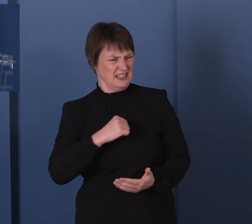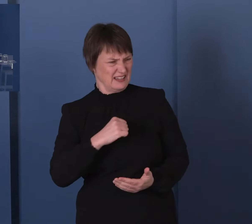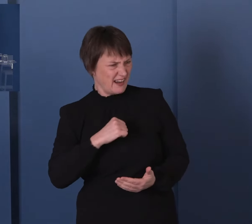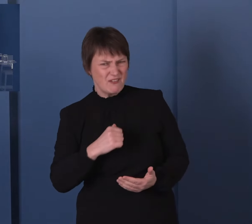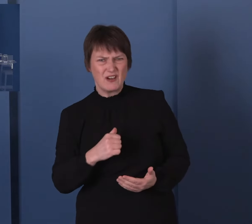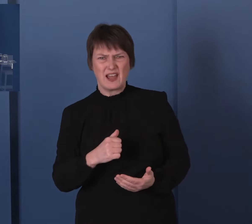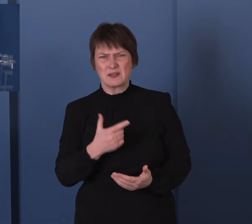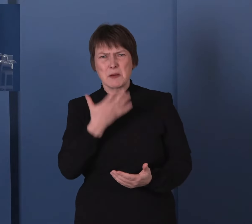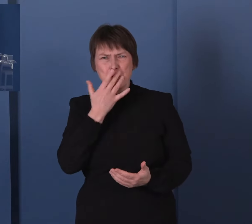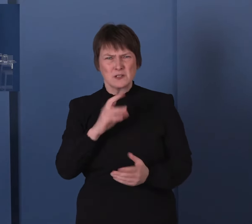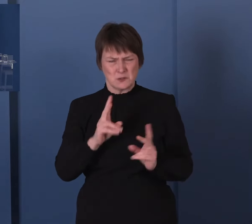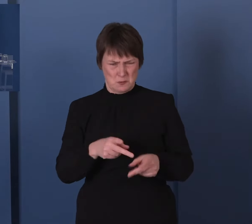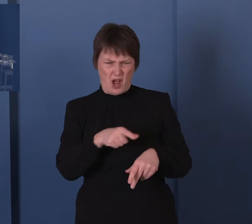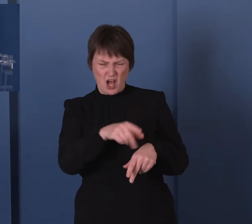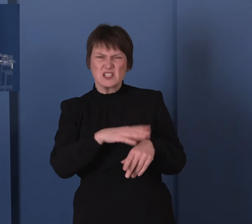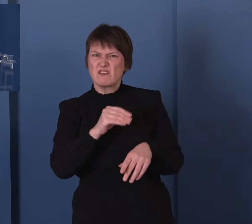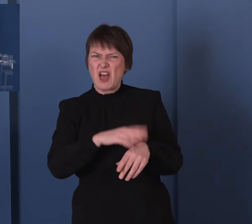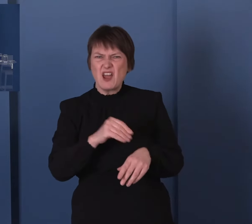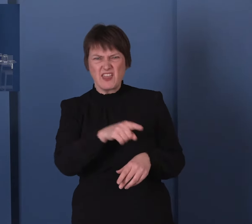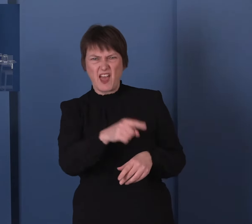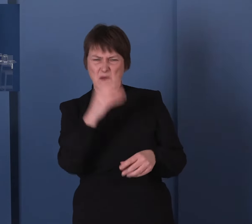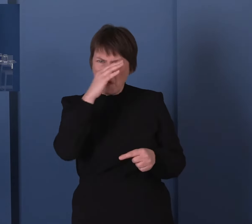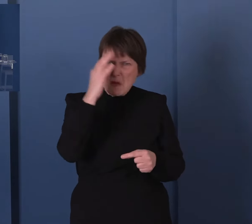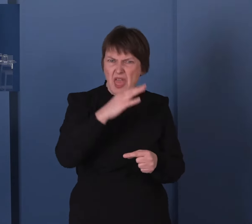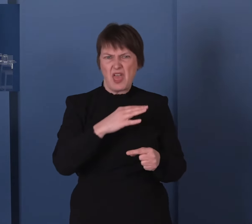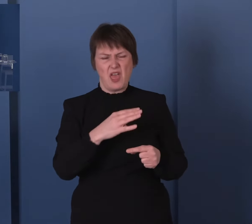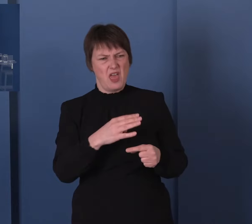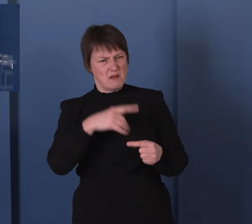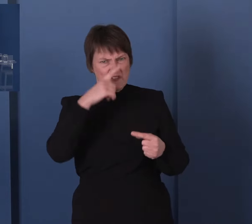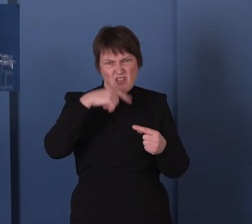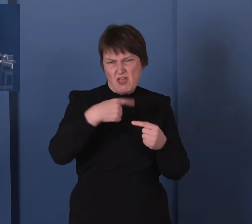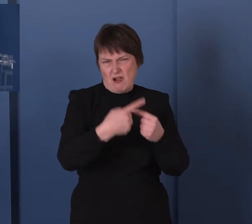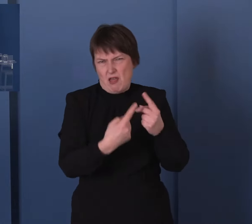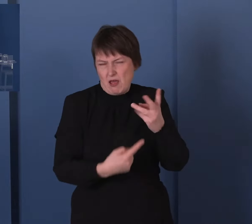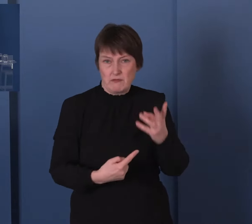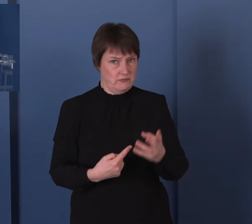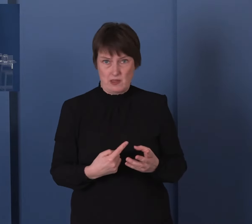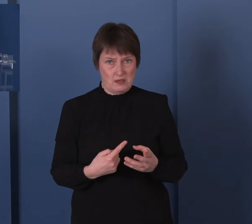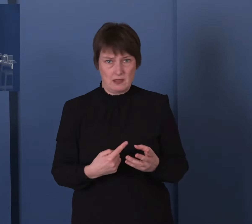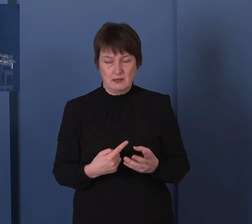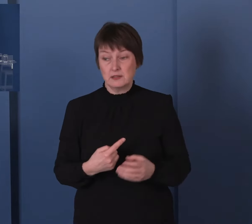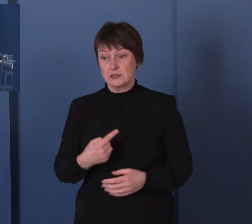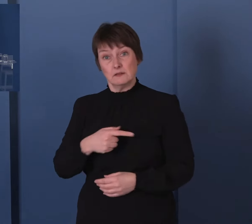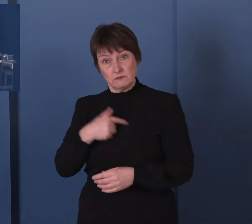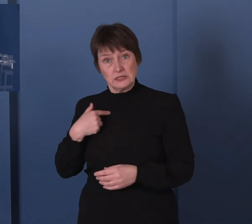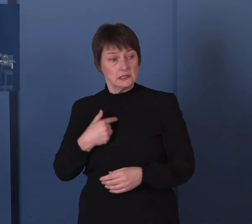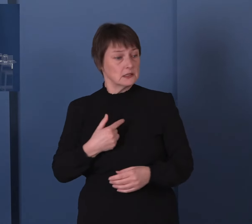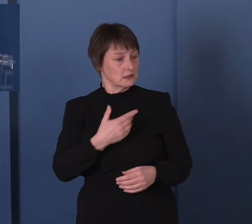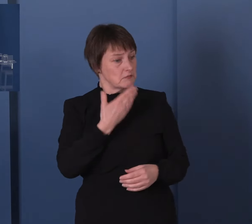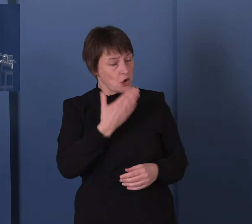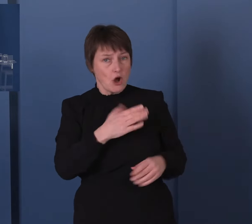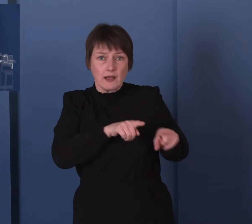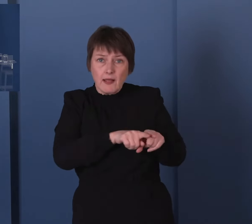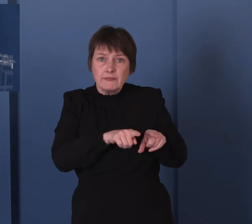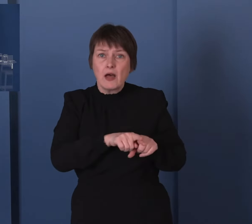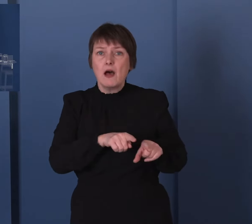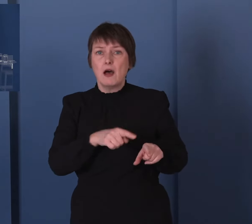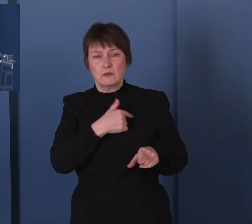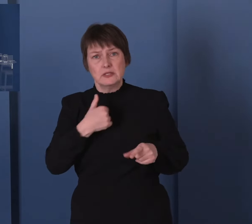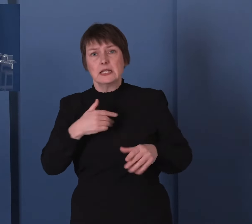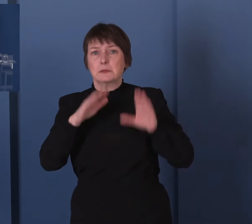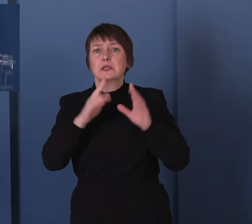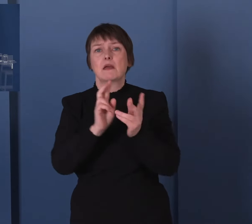Sweden isn't a troublemaker. Sweden is a very close neighbor of ours and we respect each other